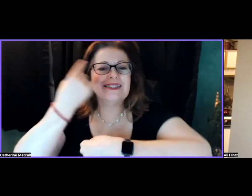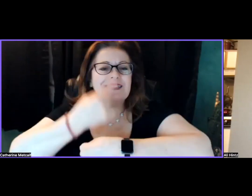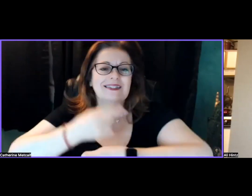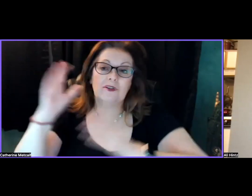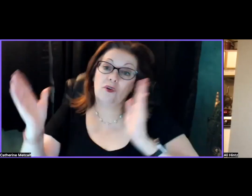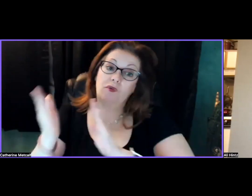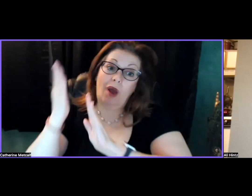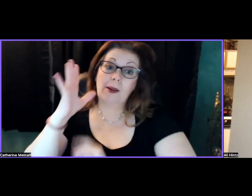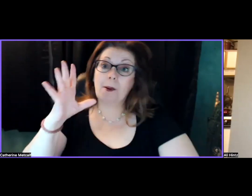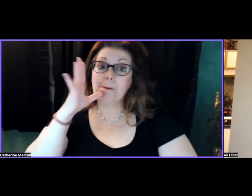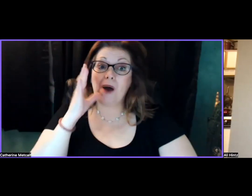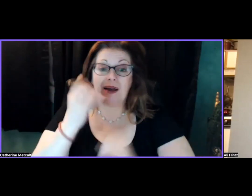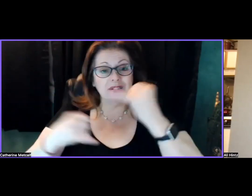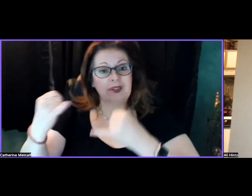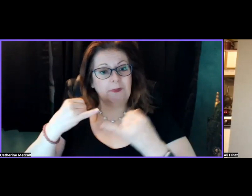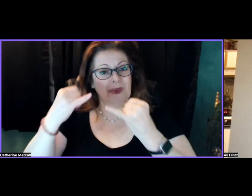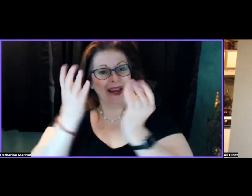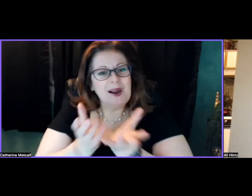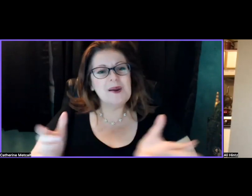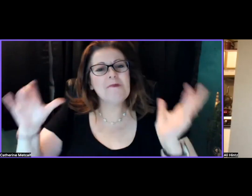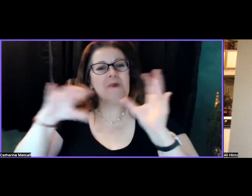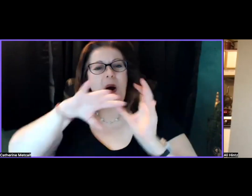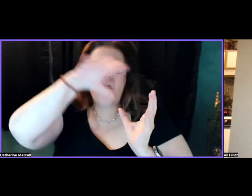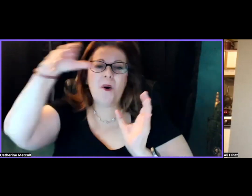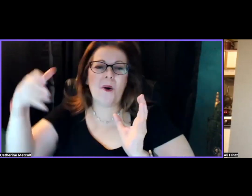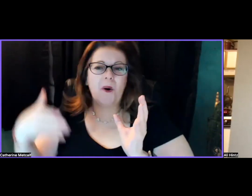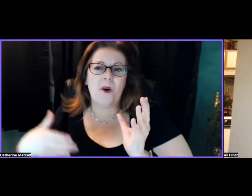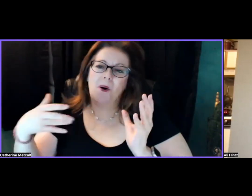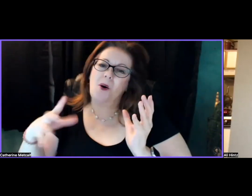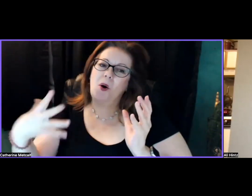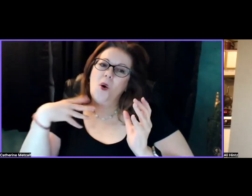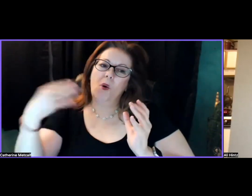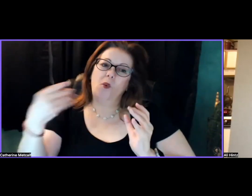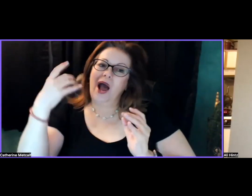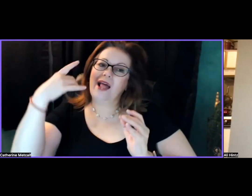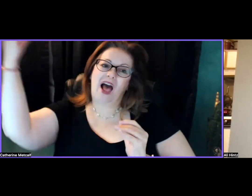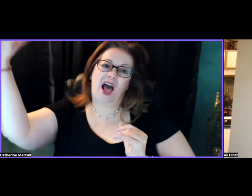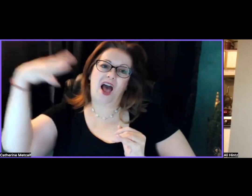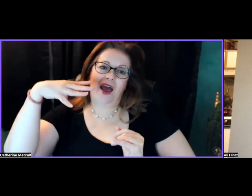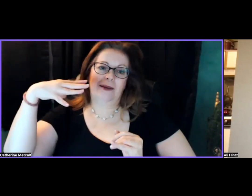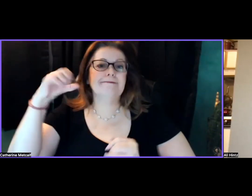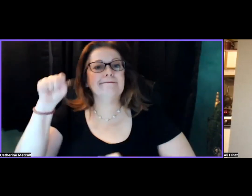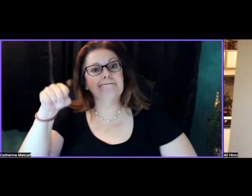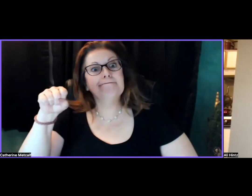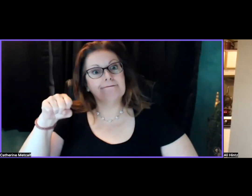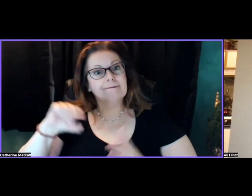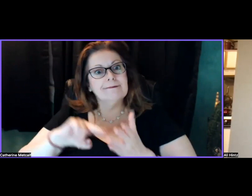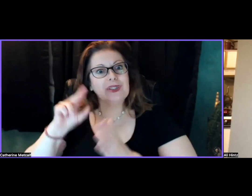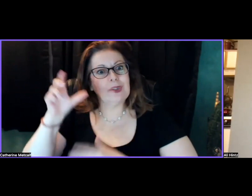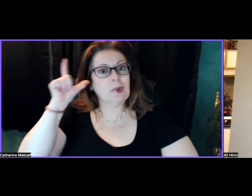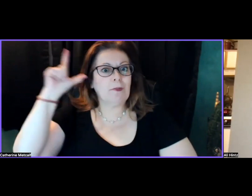great spaghetti bowl, cratered in white like, yes, the moon, filled with ravioli